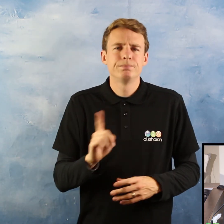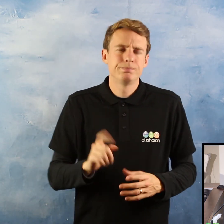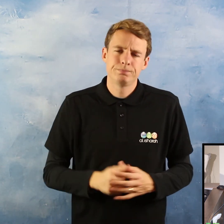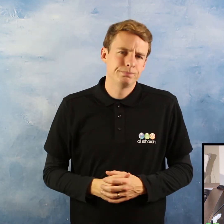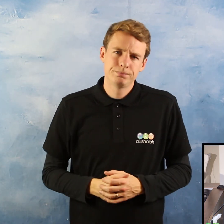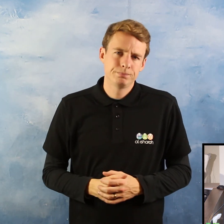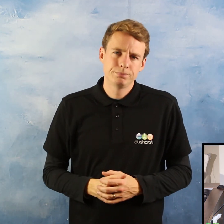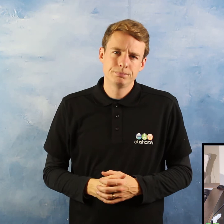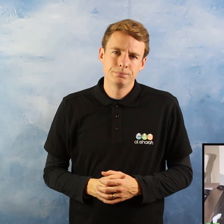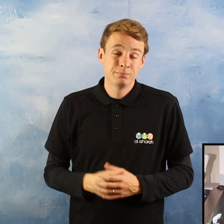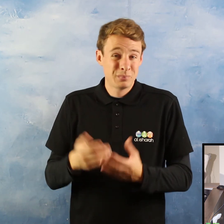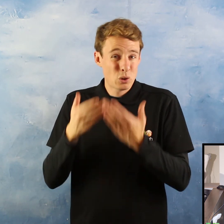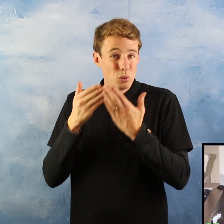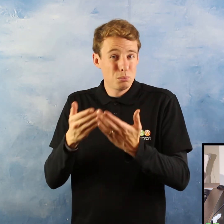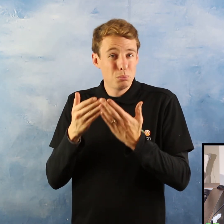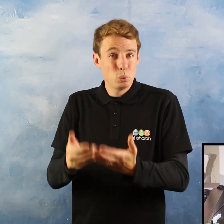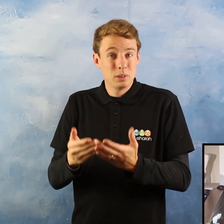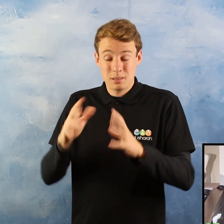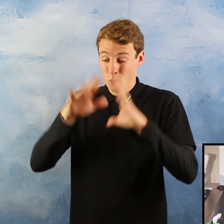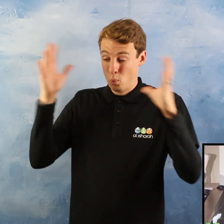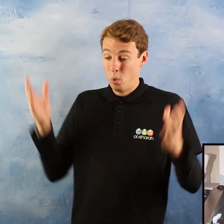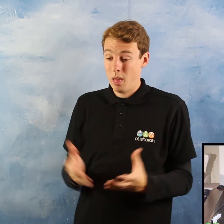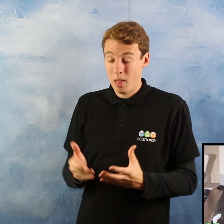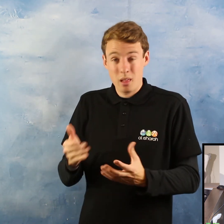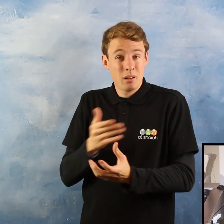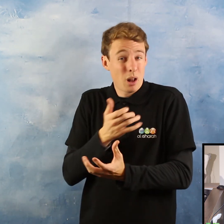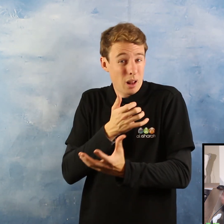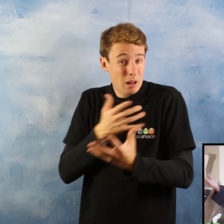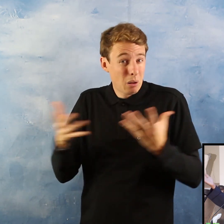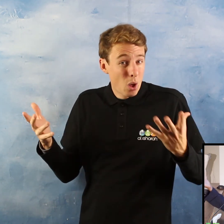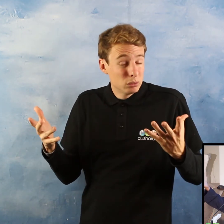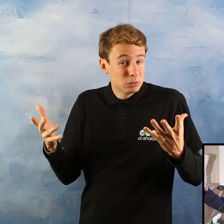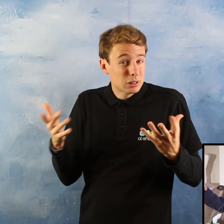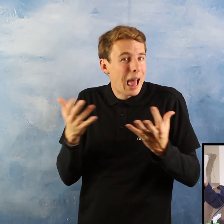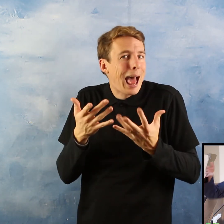what percentage of people are actually abiding by the rules of Islam? How Muslims are